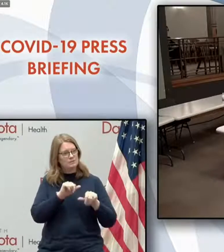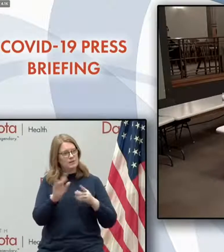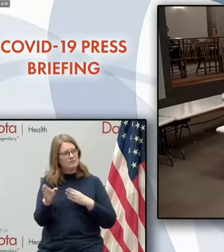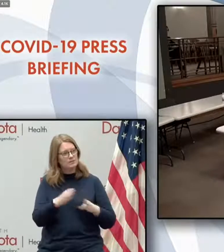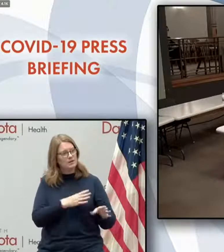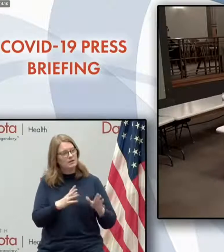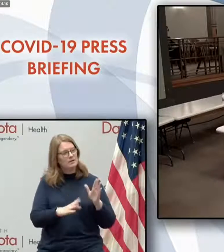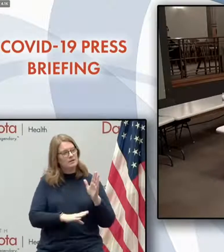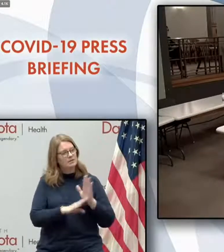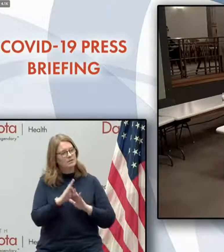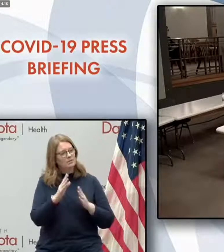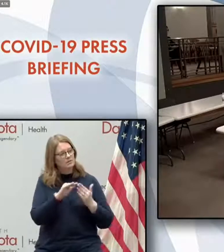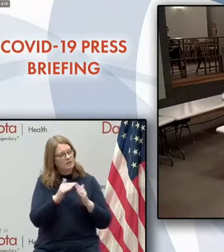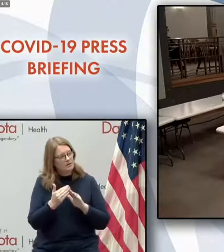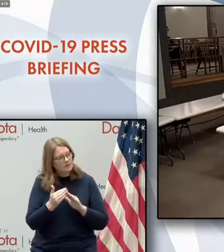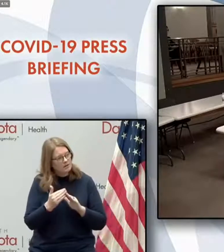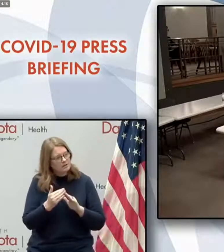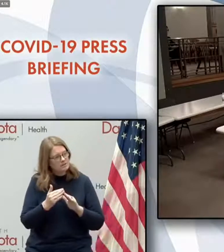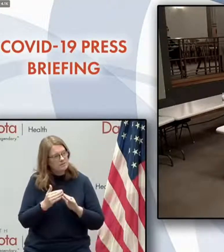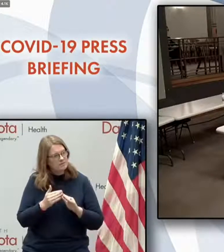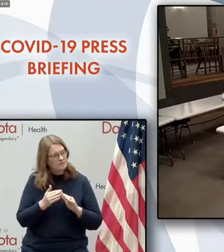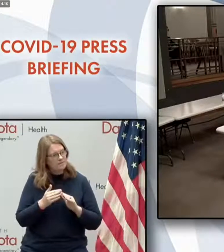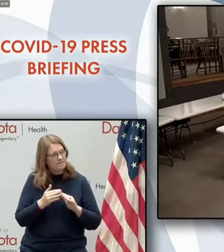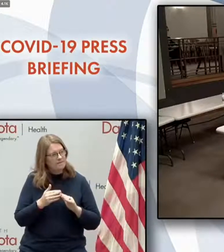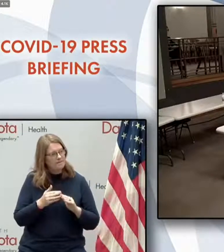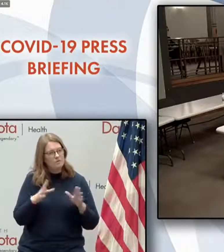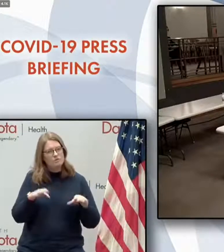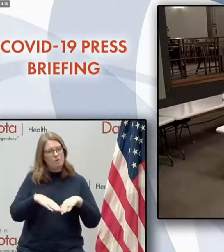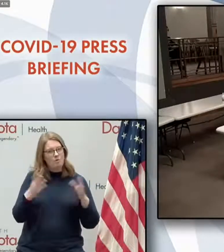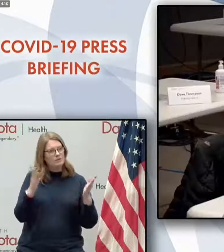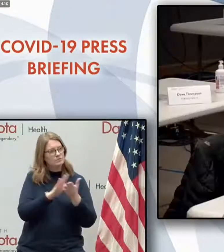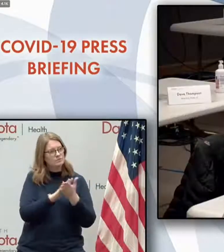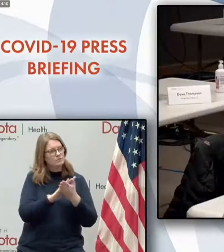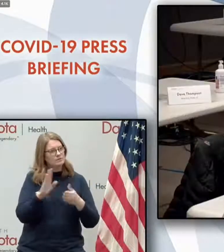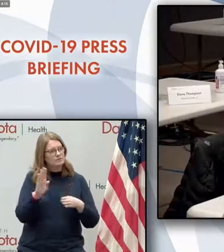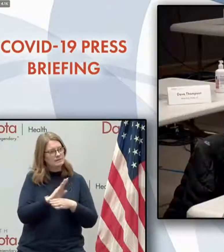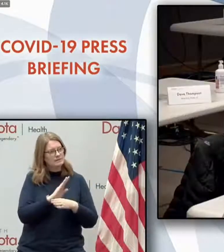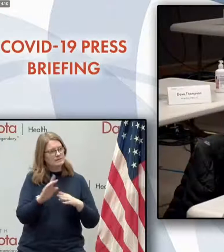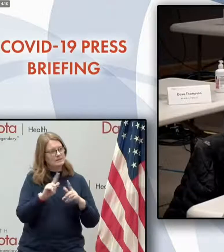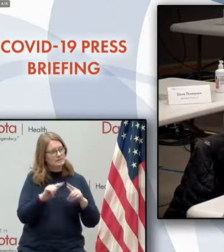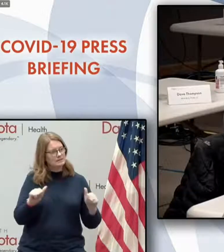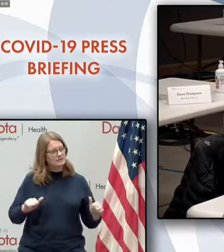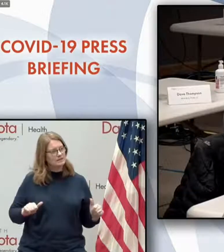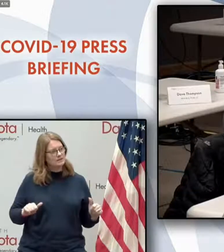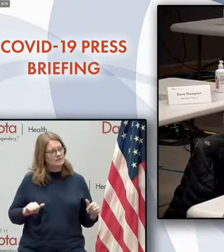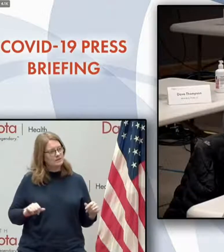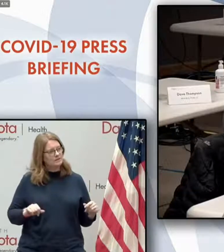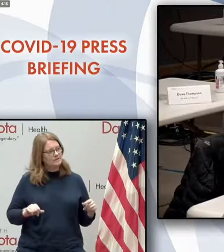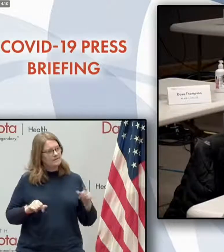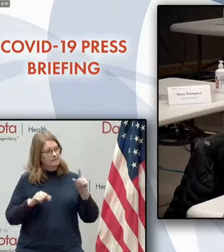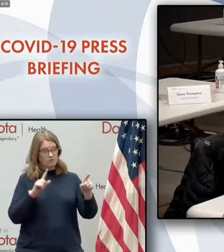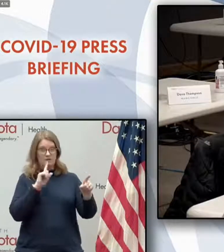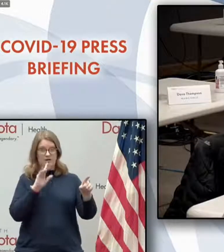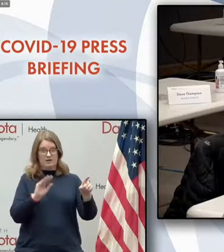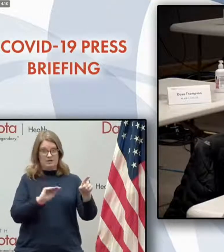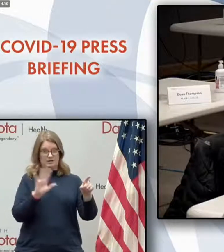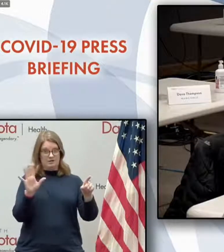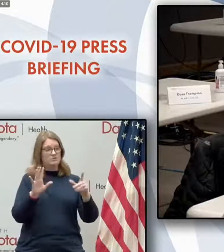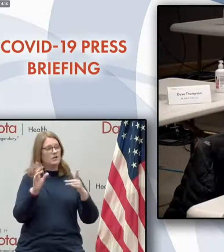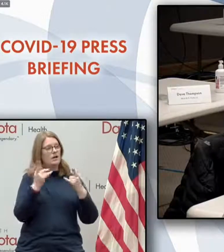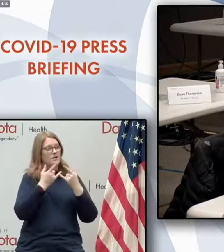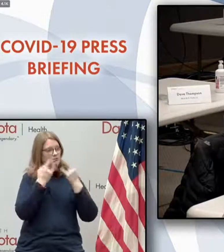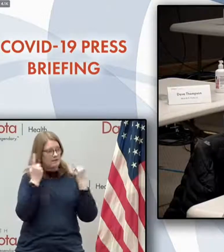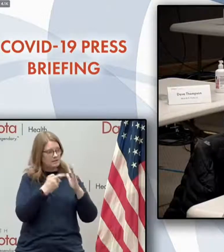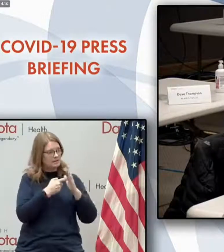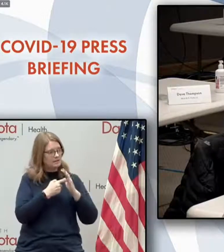develop guidance for communities on reopening schools, businesses, things like that. You've made clear your stance on mask mandates.